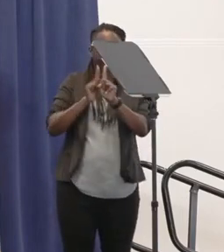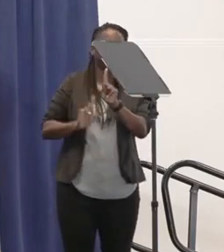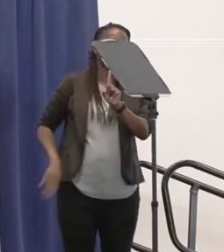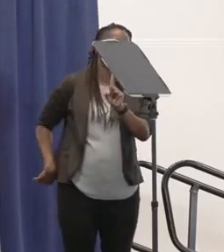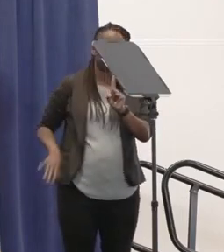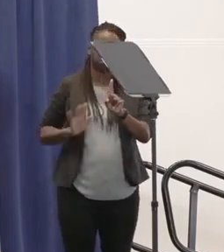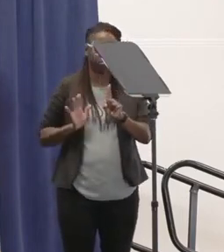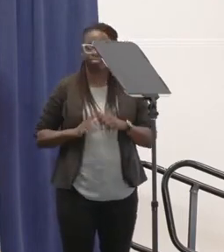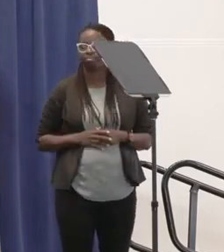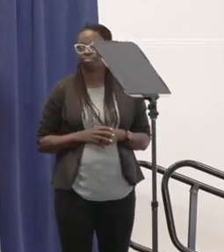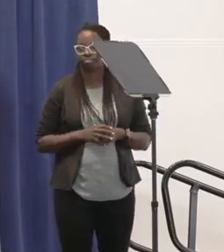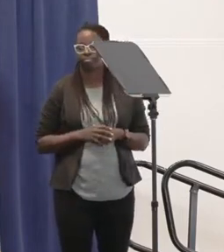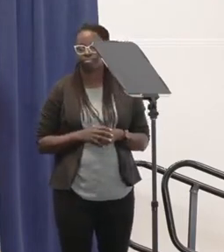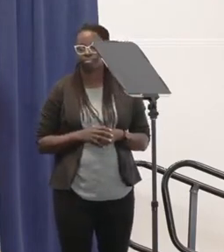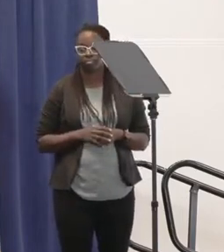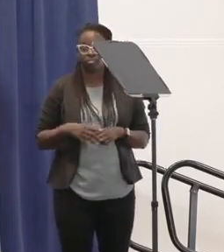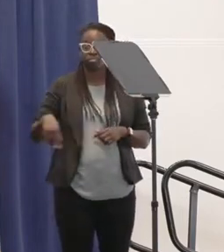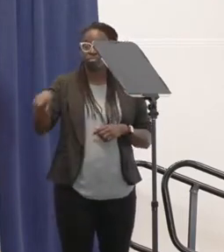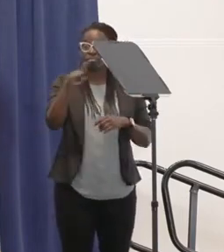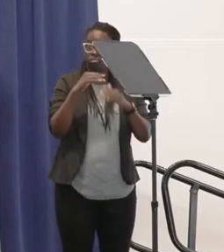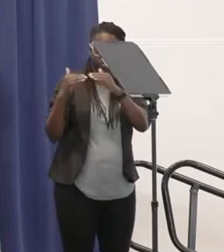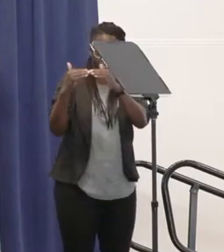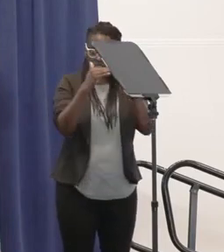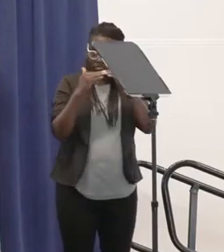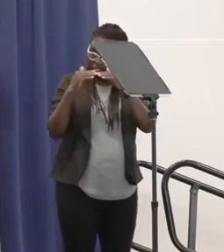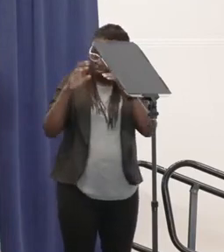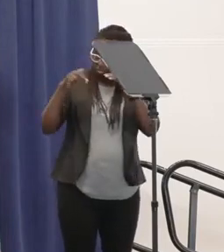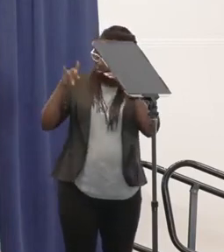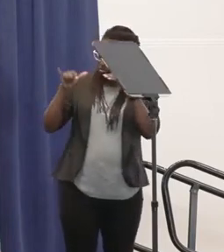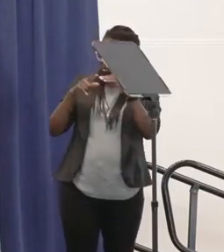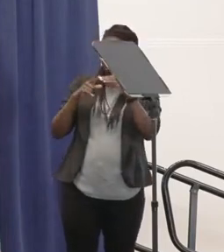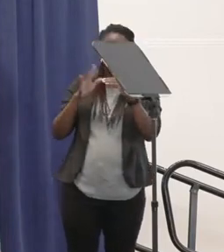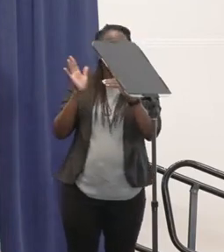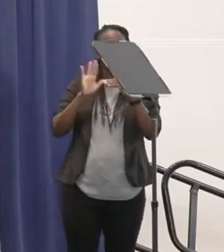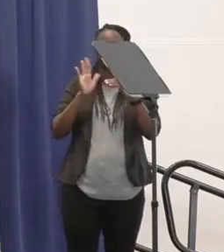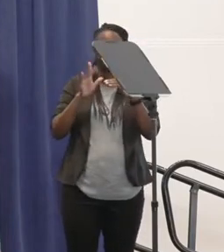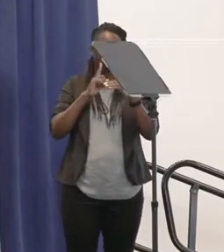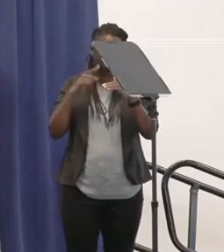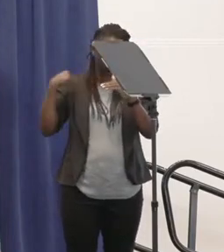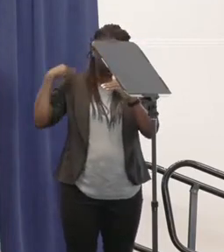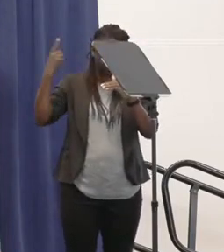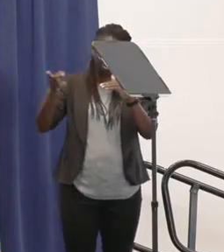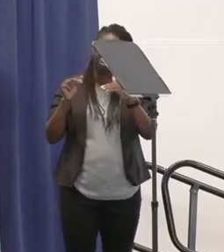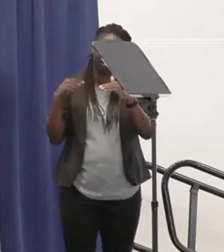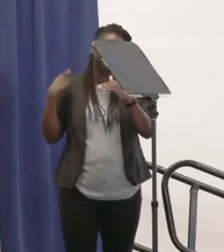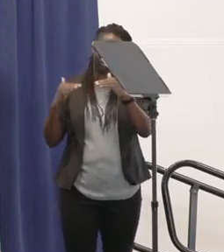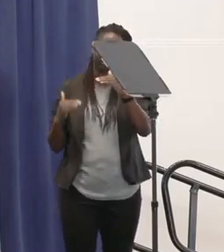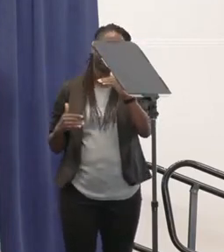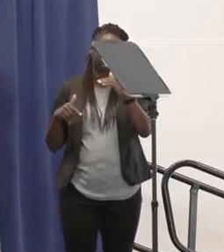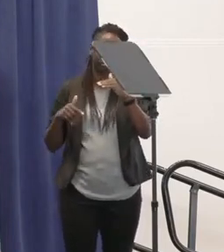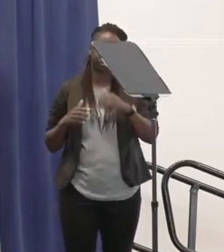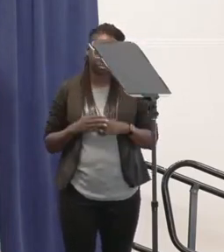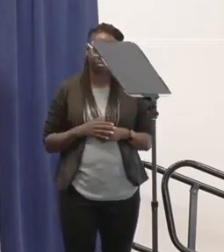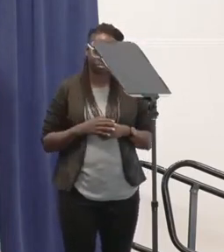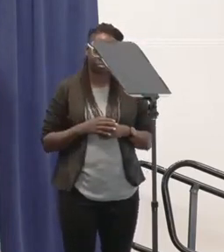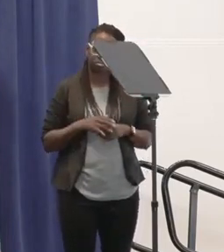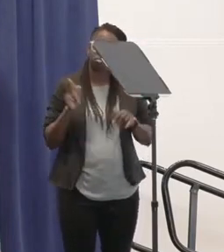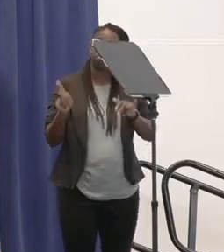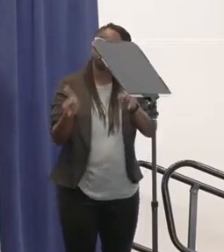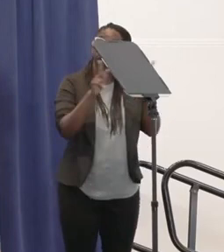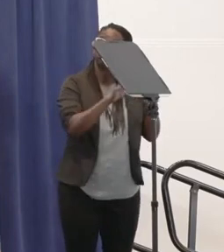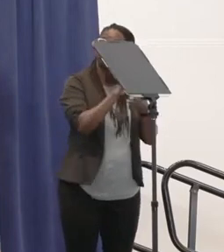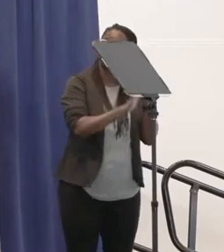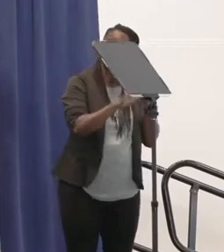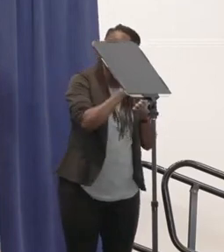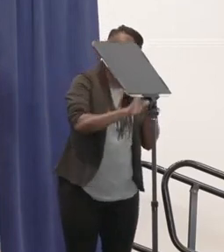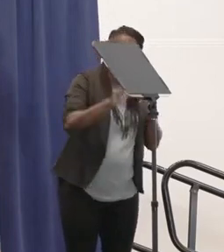have. It's also wrong to believe that colleges and universities don't need to be intentional about how